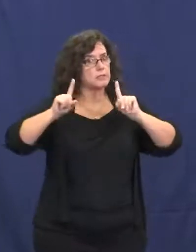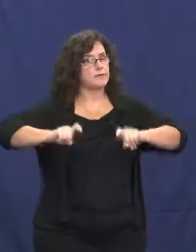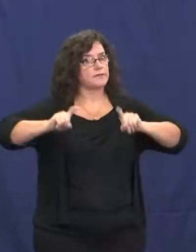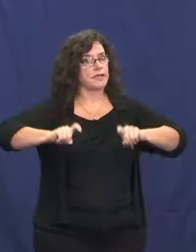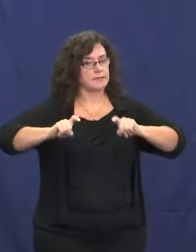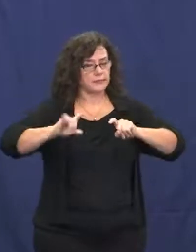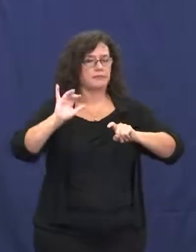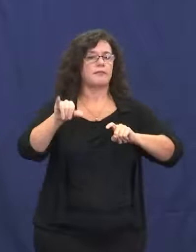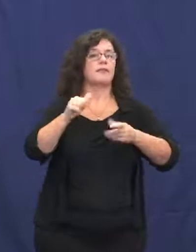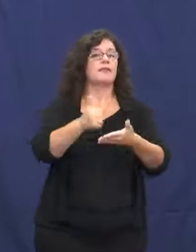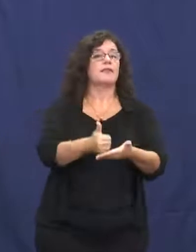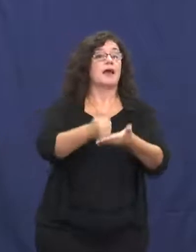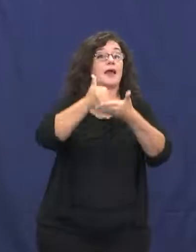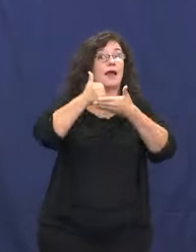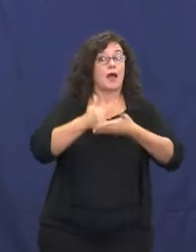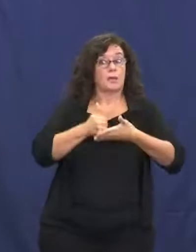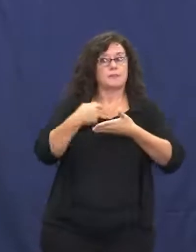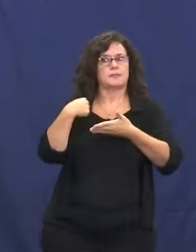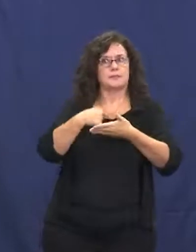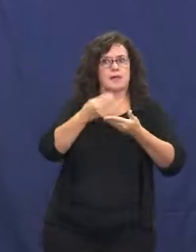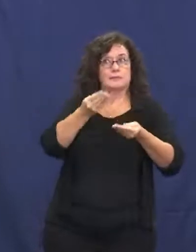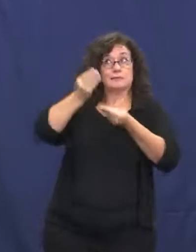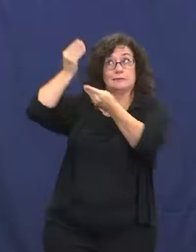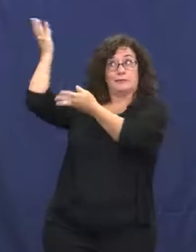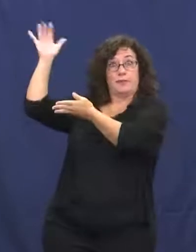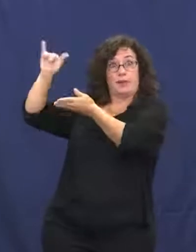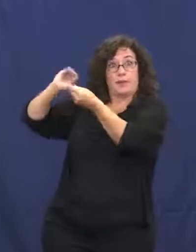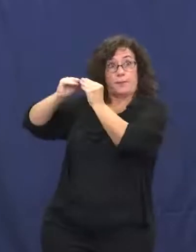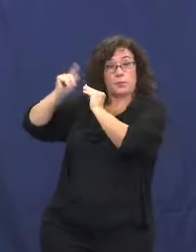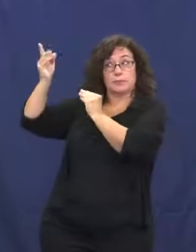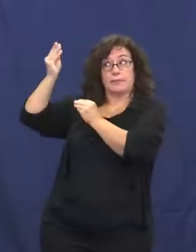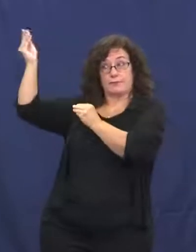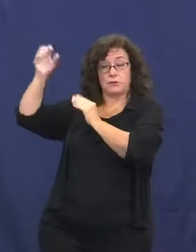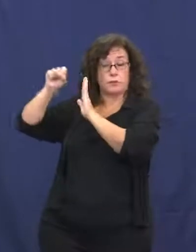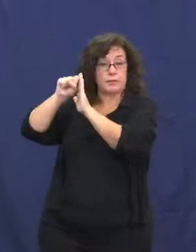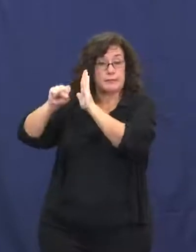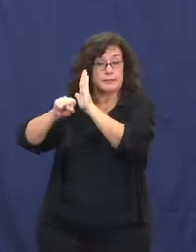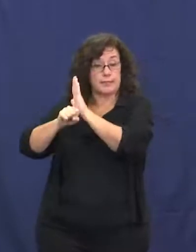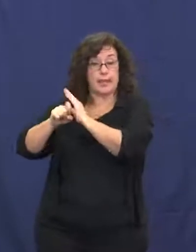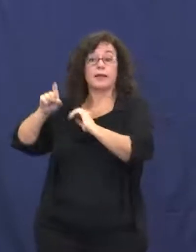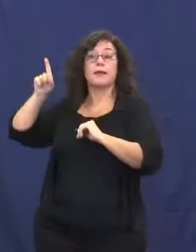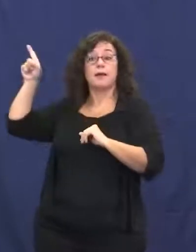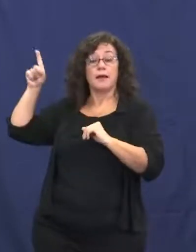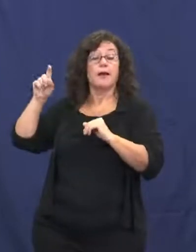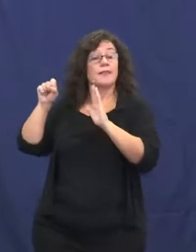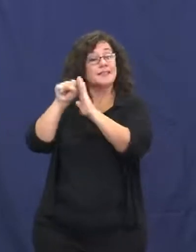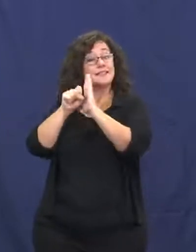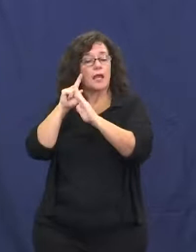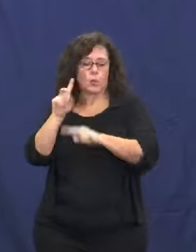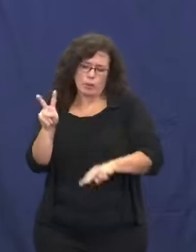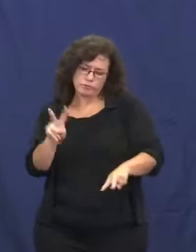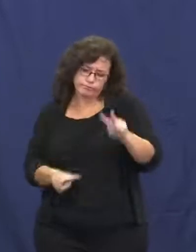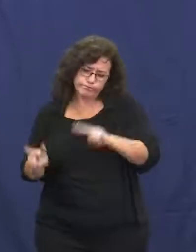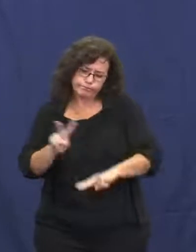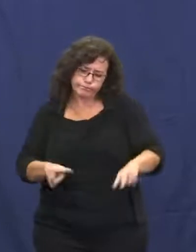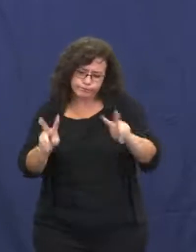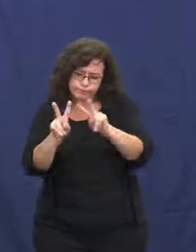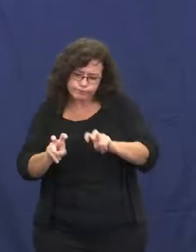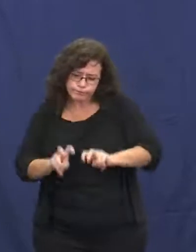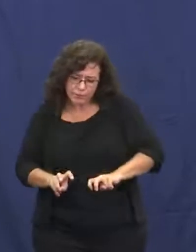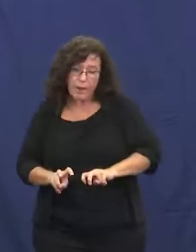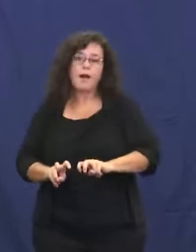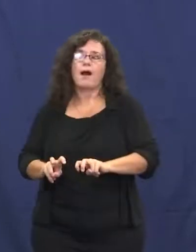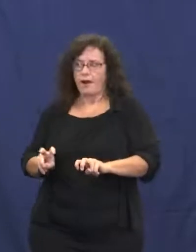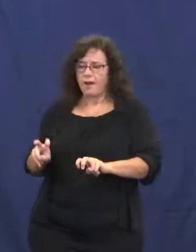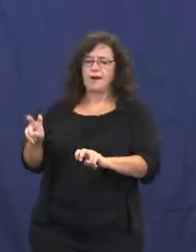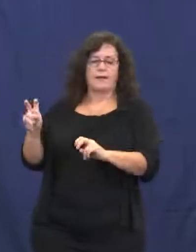an adjustment factor that the state has allowed for, and several counties are getting a significant adjustment factor for their case rate